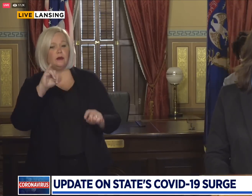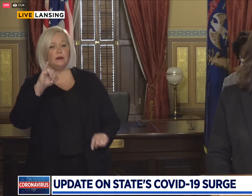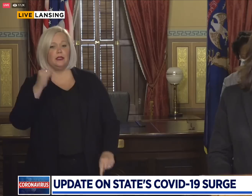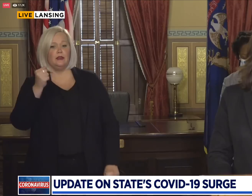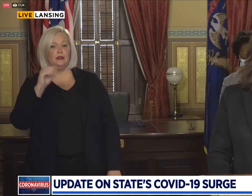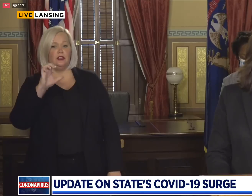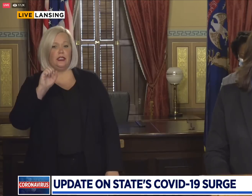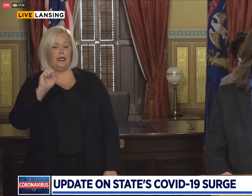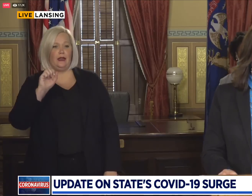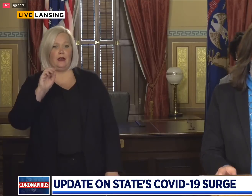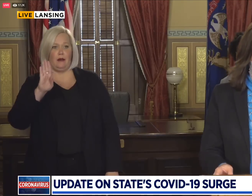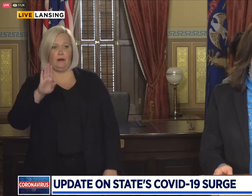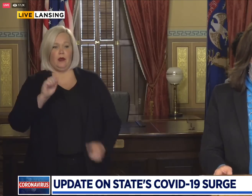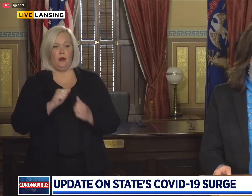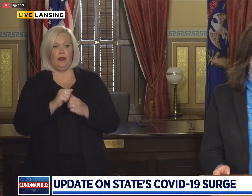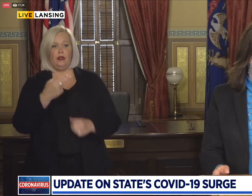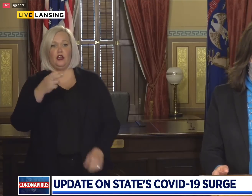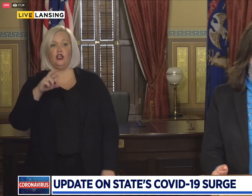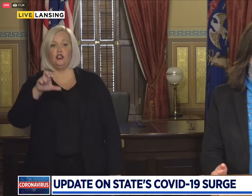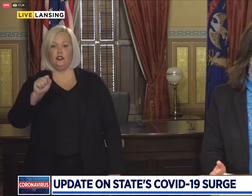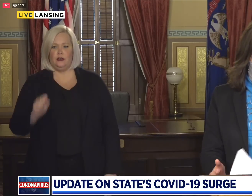with MERS.